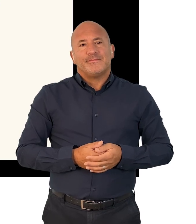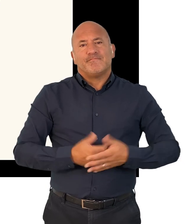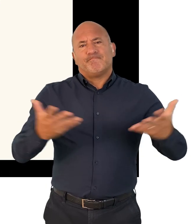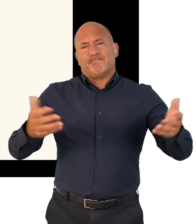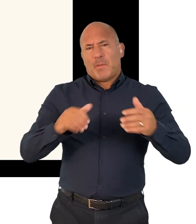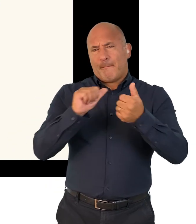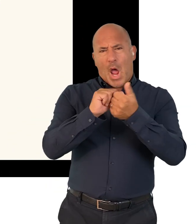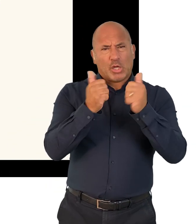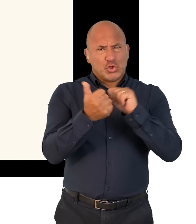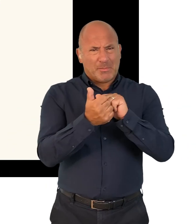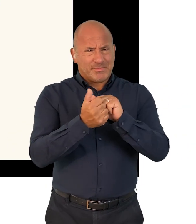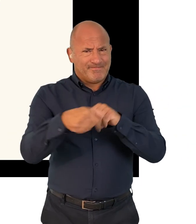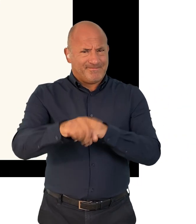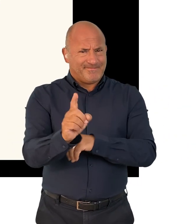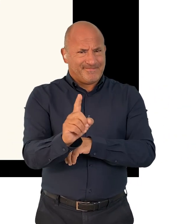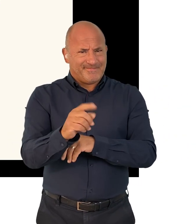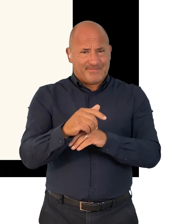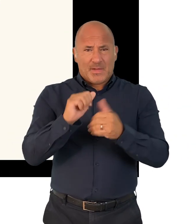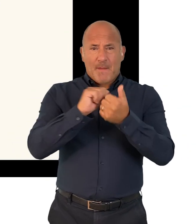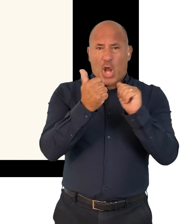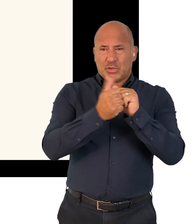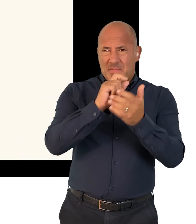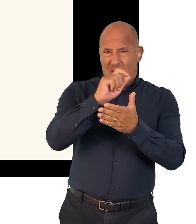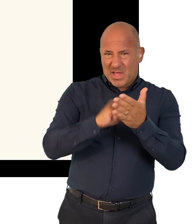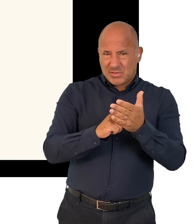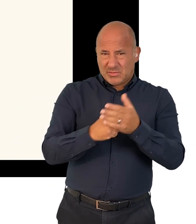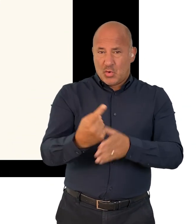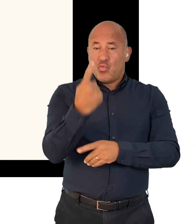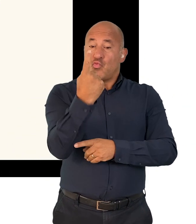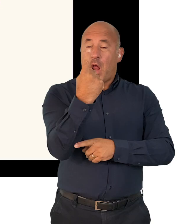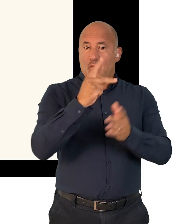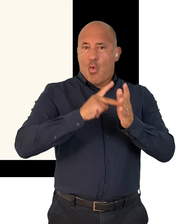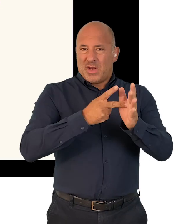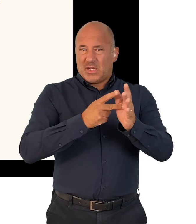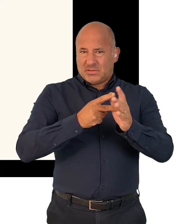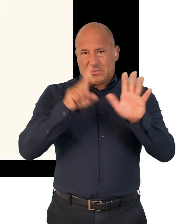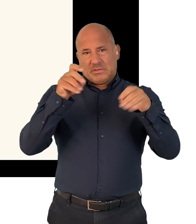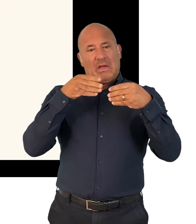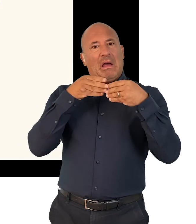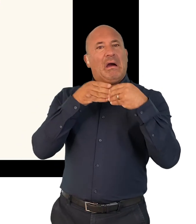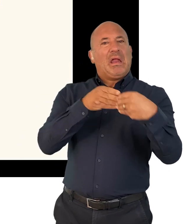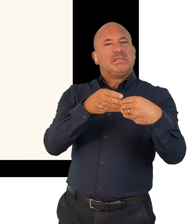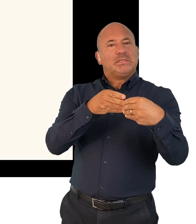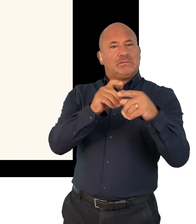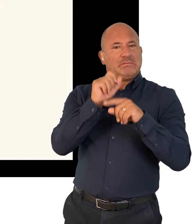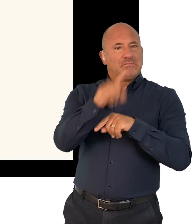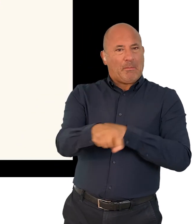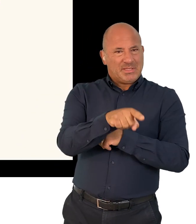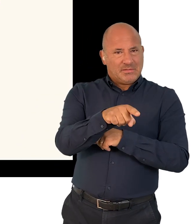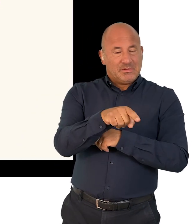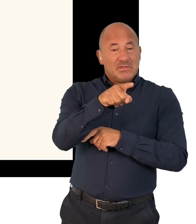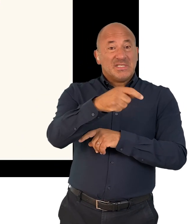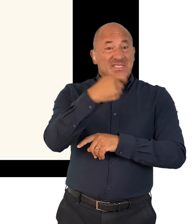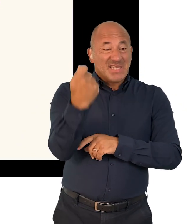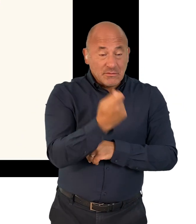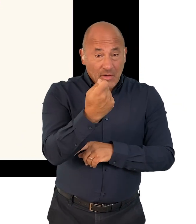So a little bit on partnership applications. In partnership applications, one organisation takes the lead of submitting the application